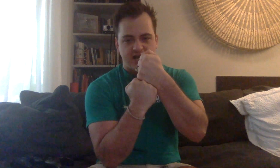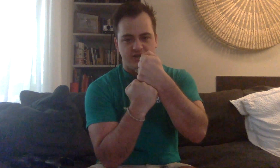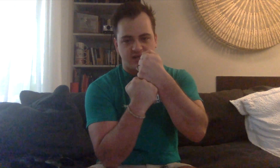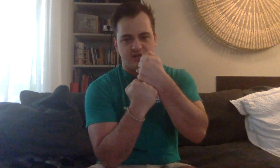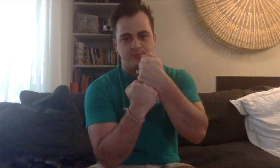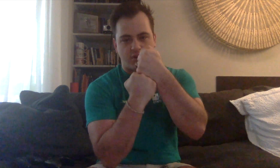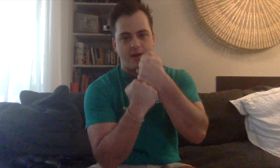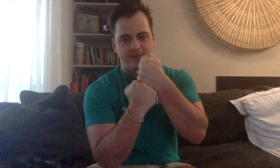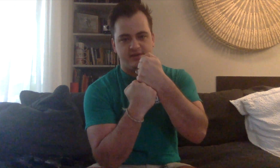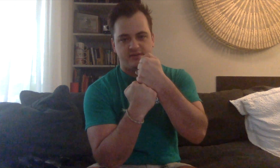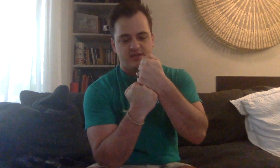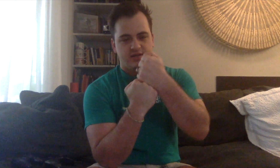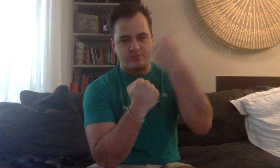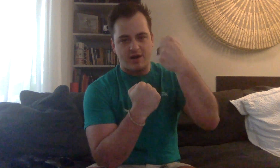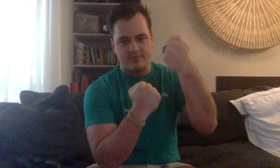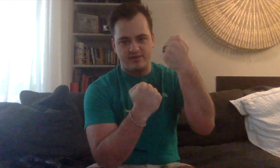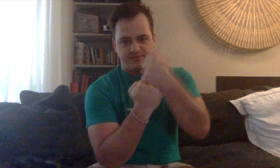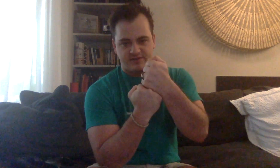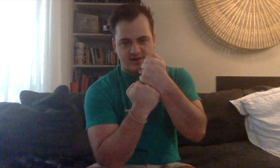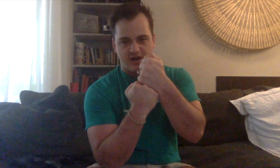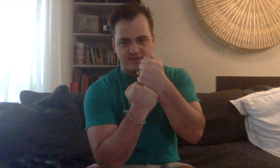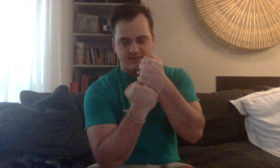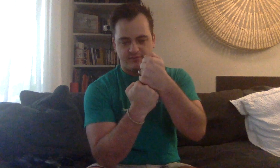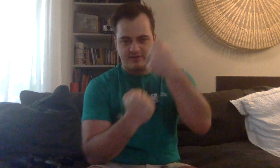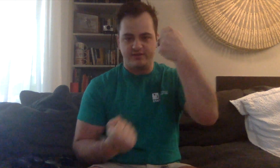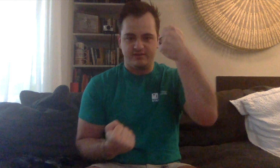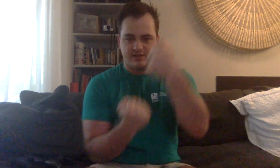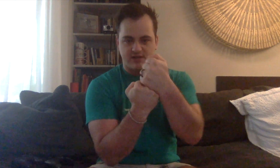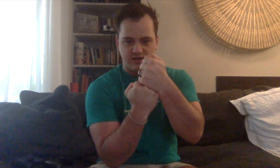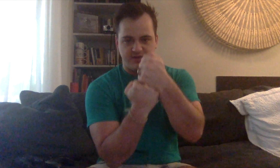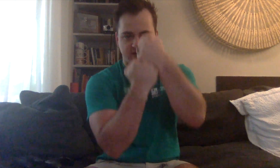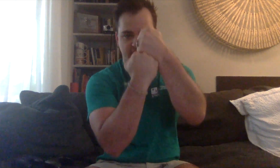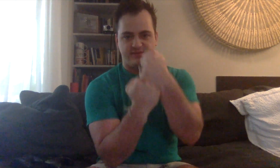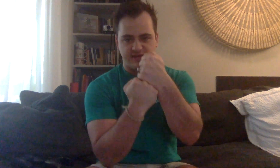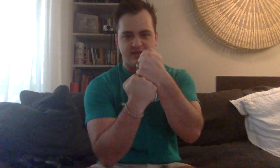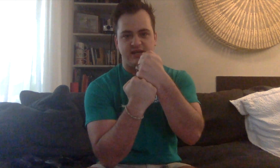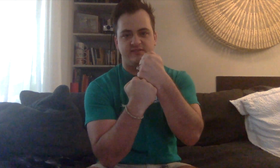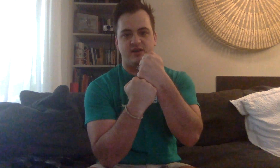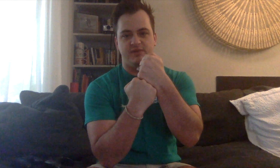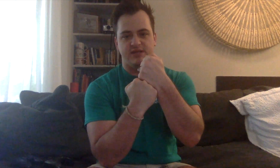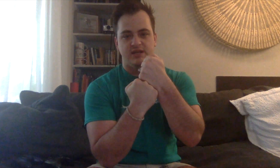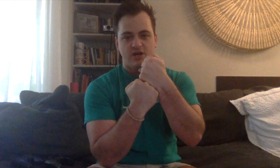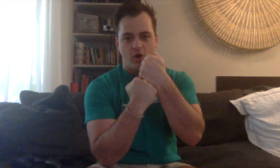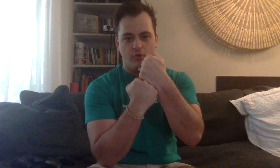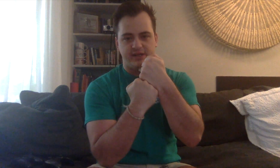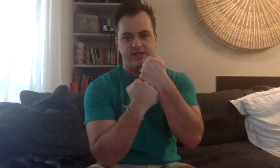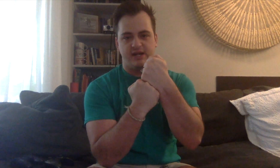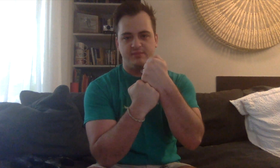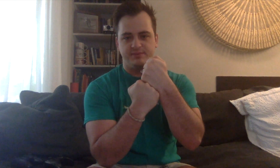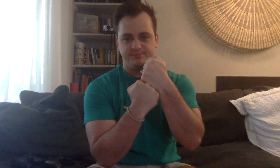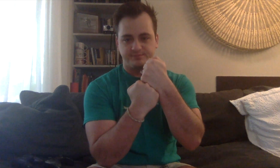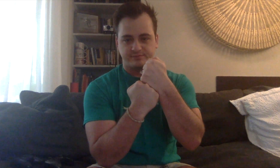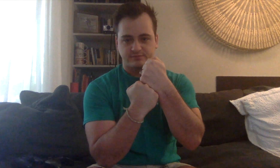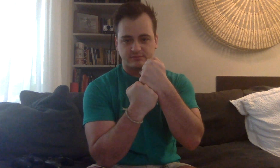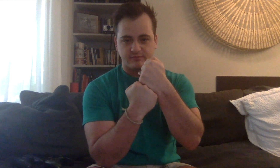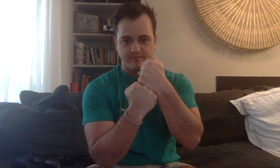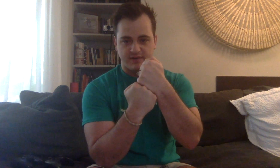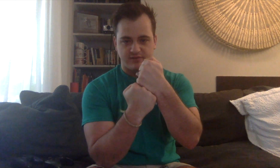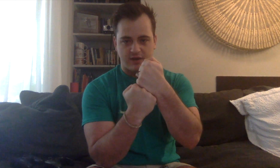you're gonna prop this fist on this one. It's gonna come, and you're gonna sit, and it's gonna be holding it up. So I